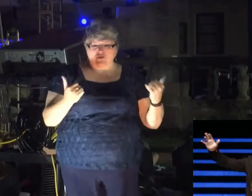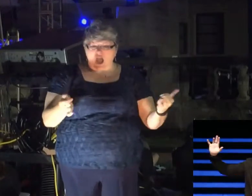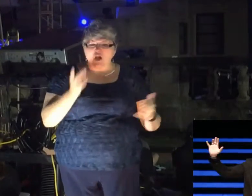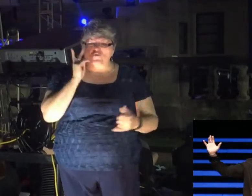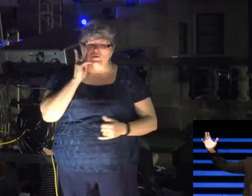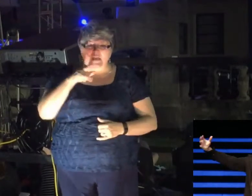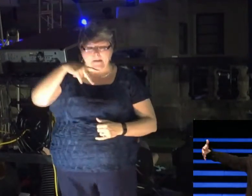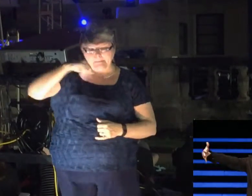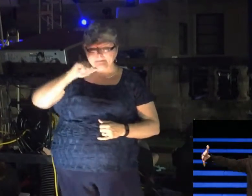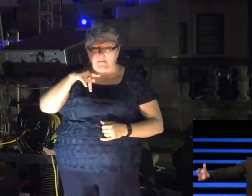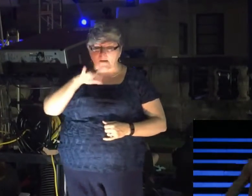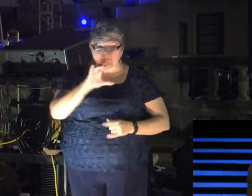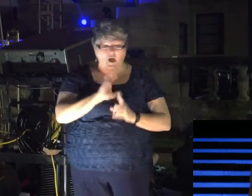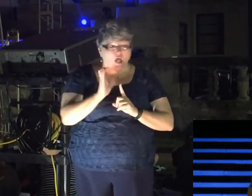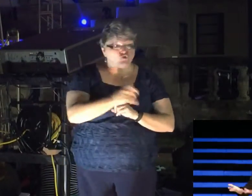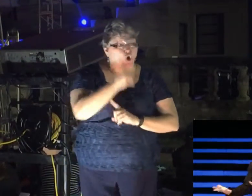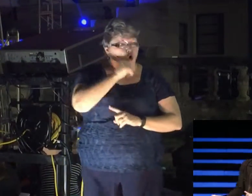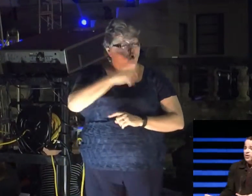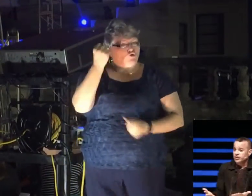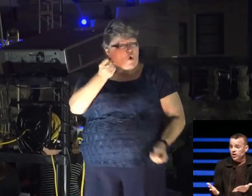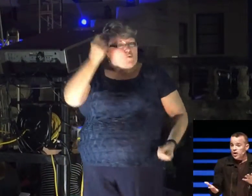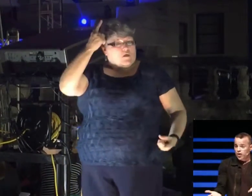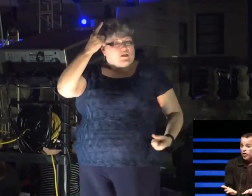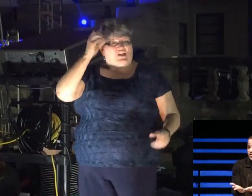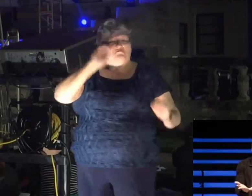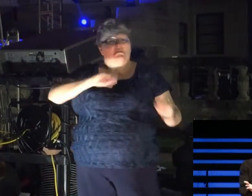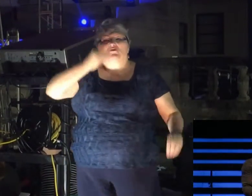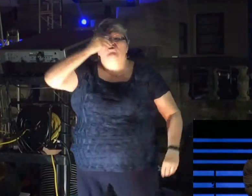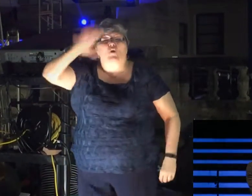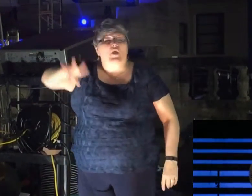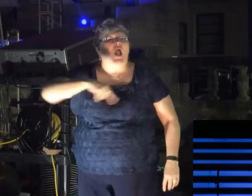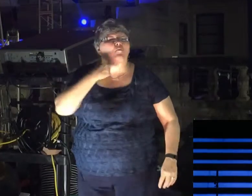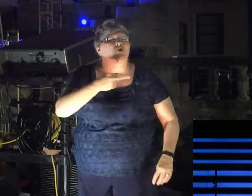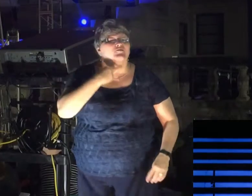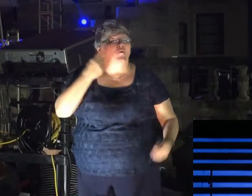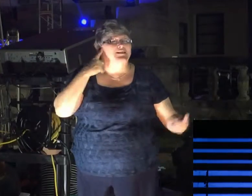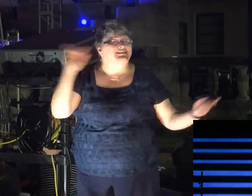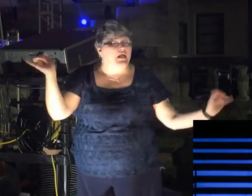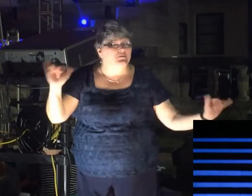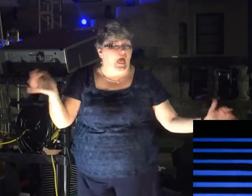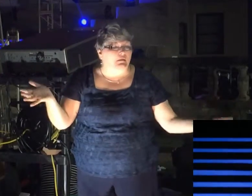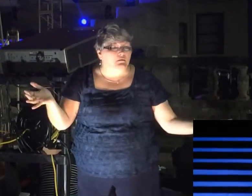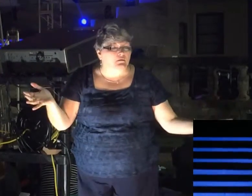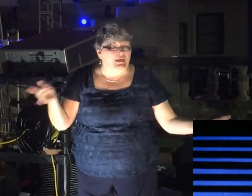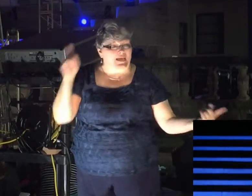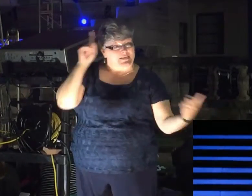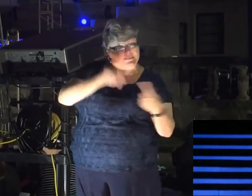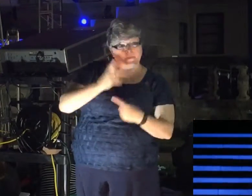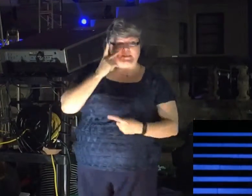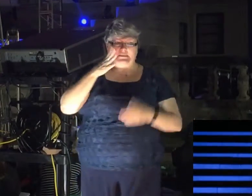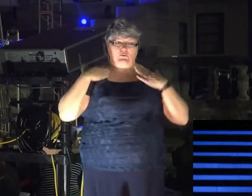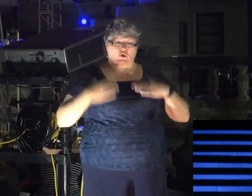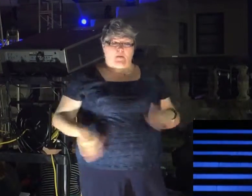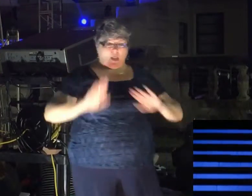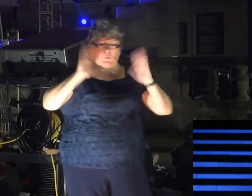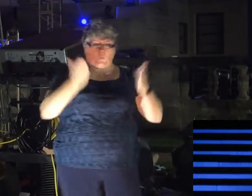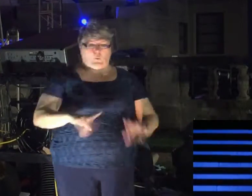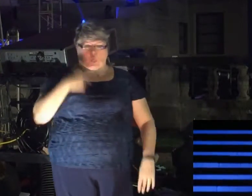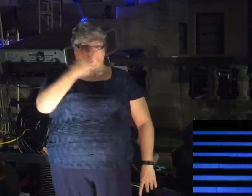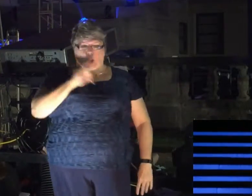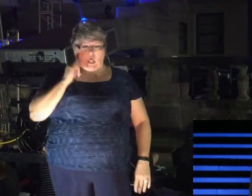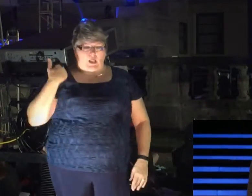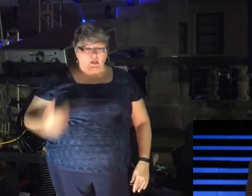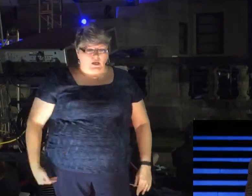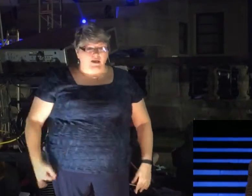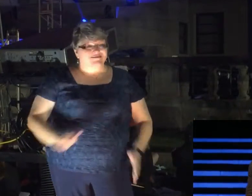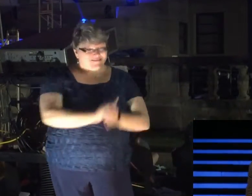it in culture today. You see it in pop culture. Girls are realizing nobody cares what your voice sounds like until they see what your